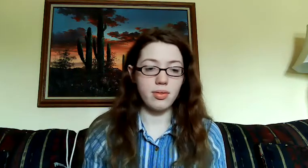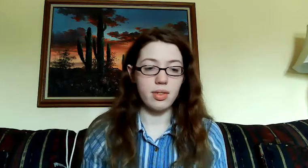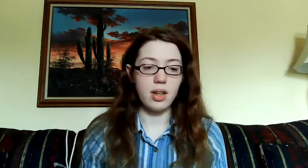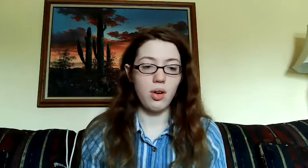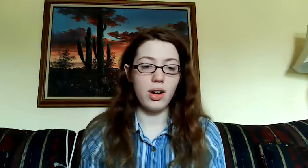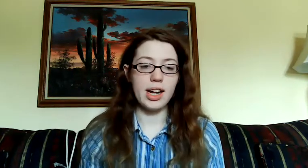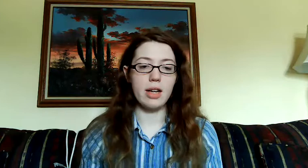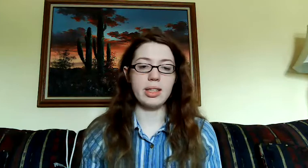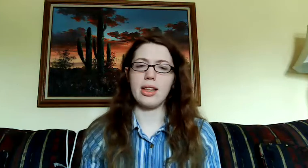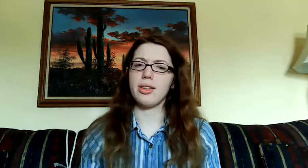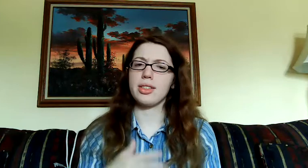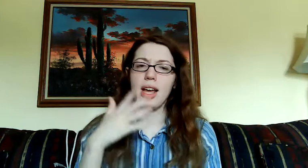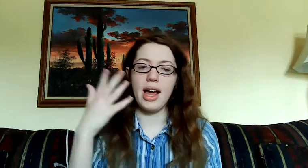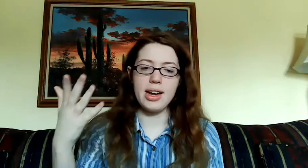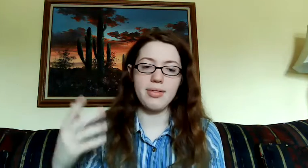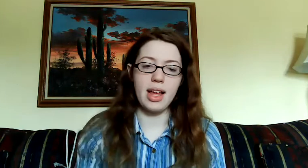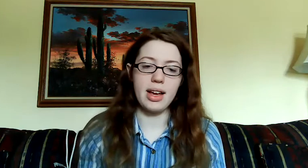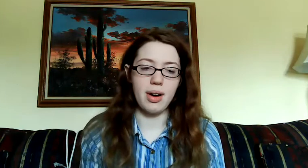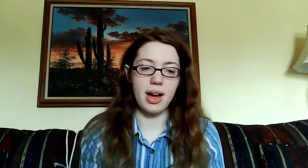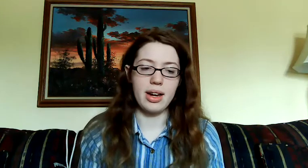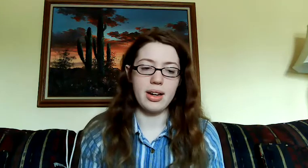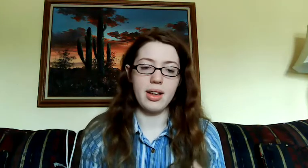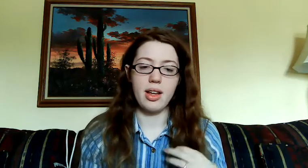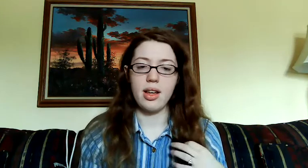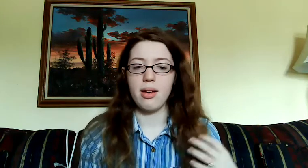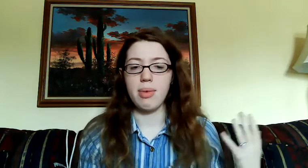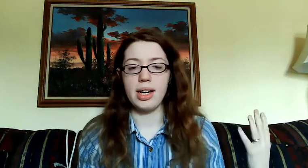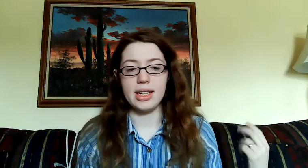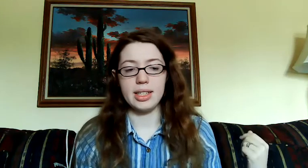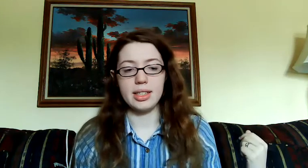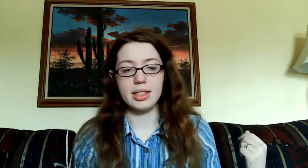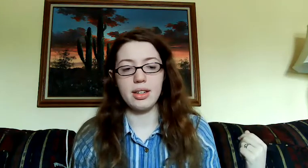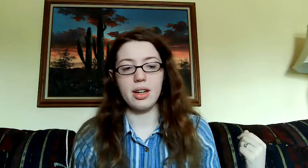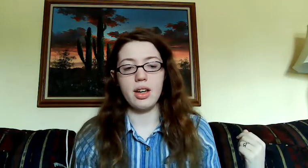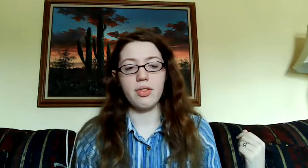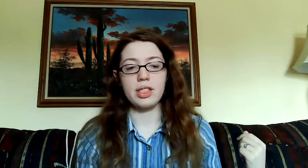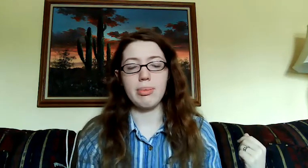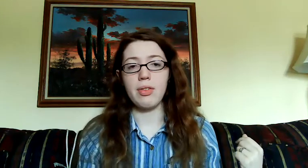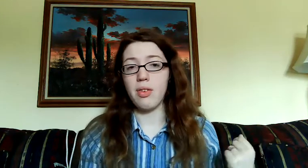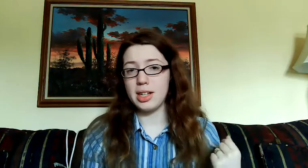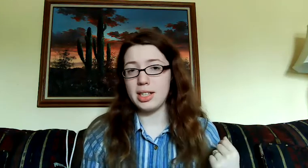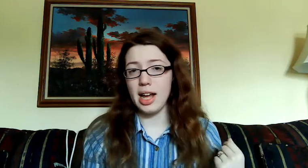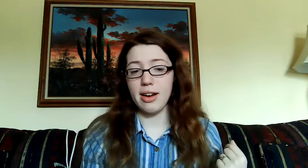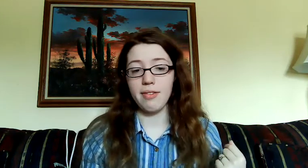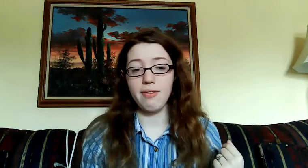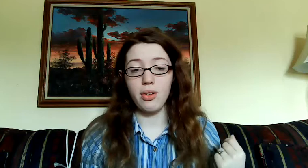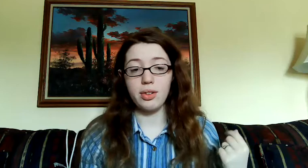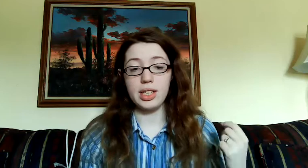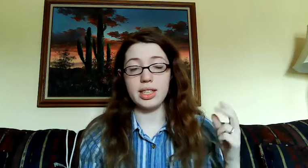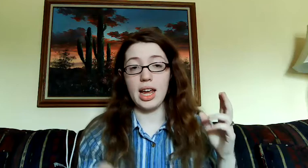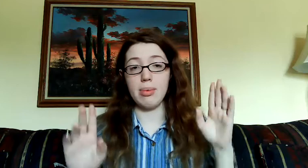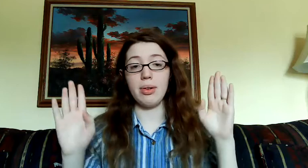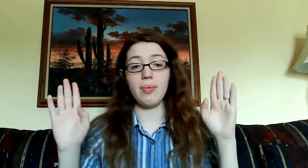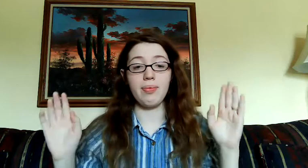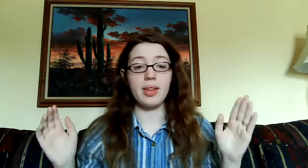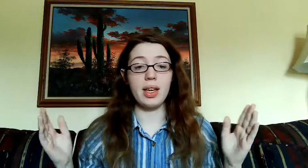Or any object that looks kind of like one, but isn't. For example, if I wanted to sign folding table, I don't